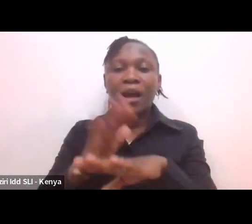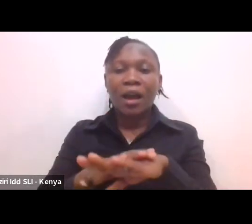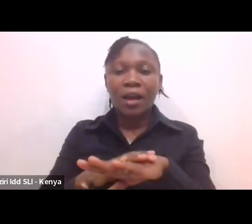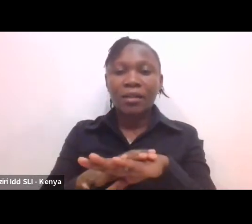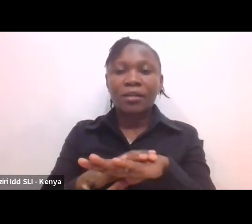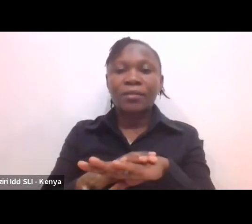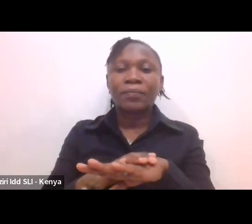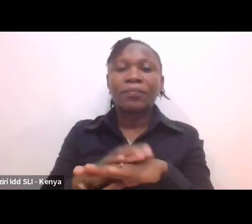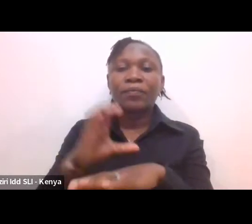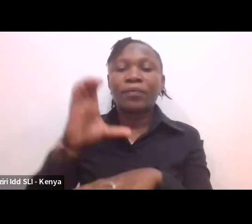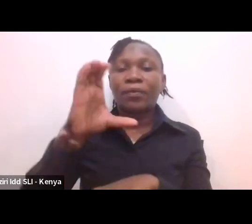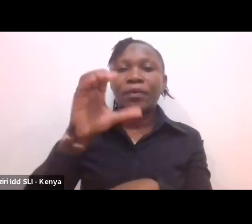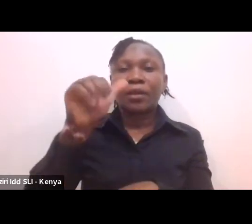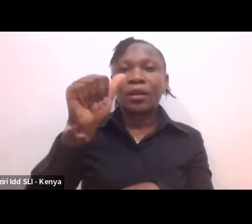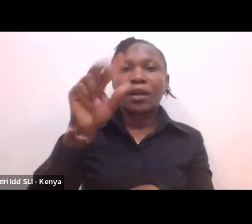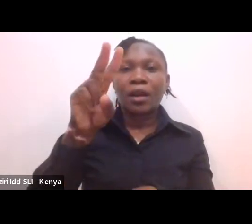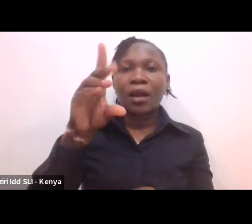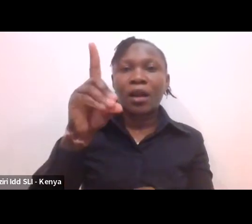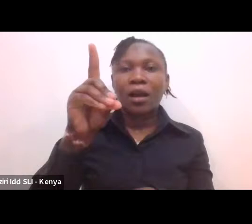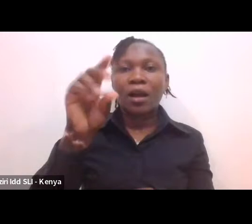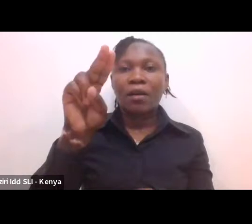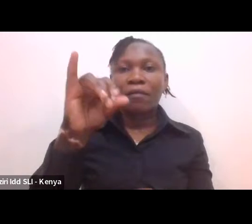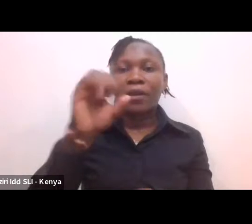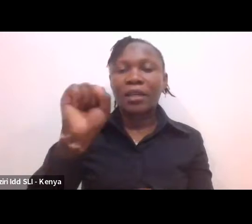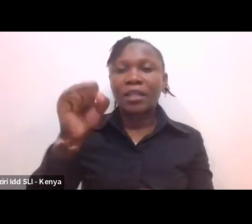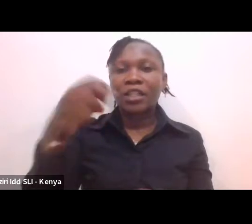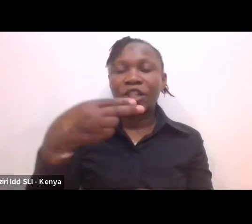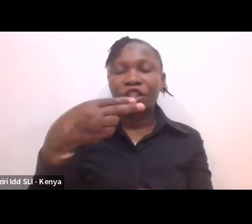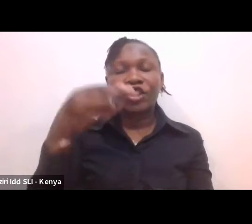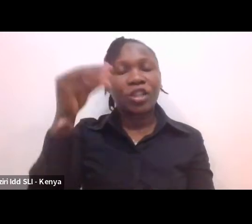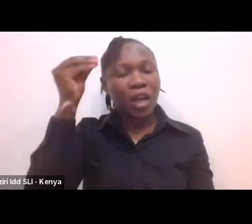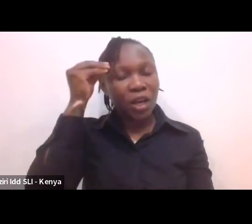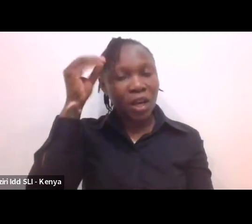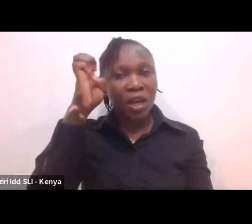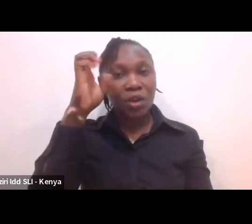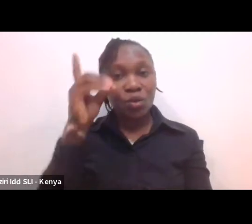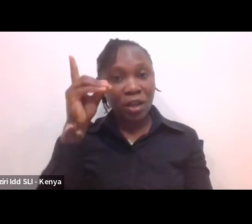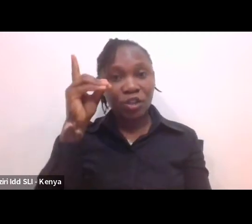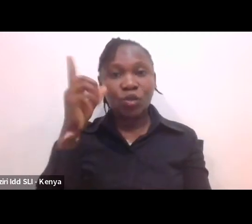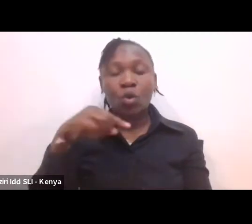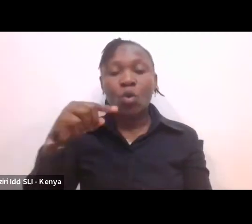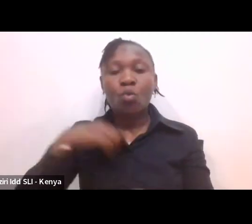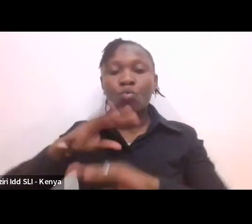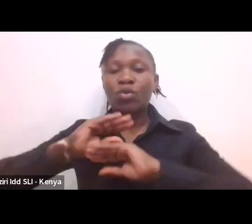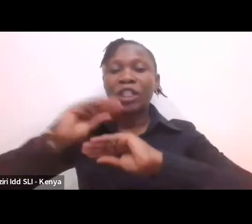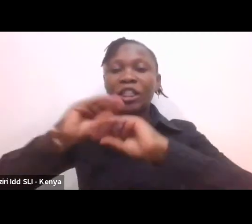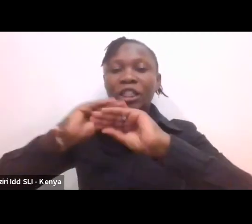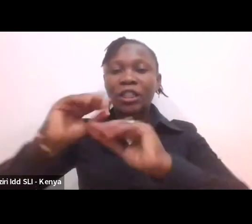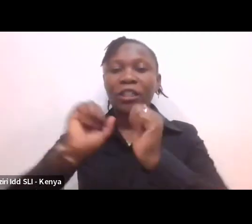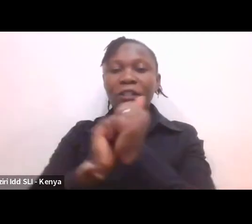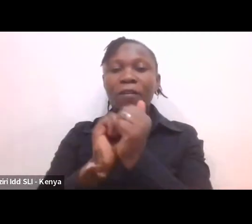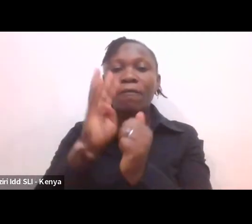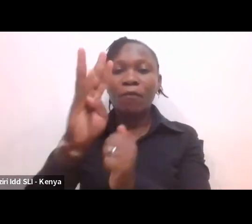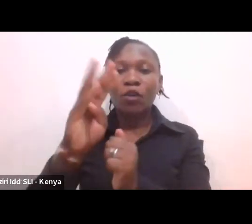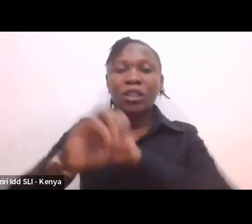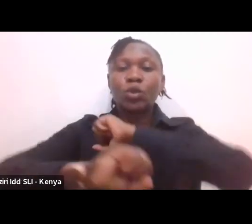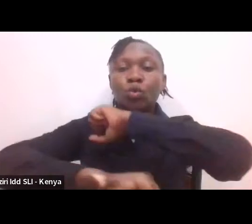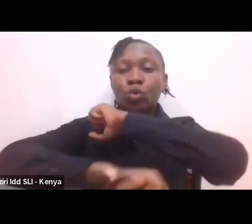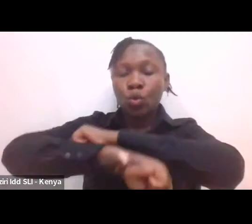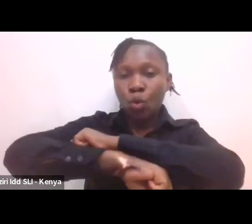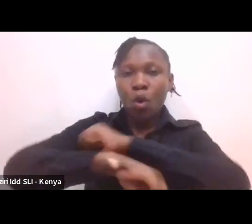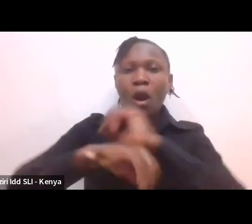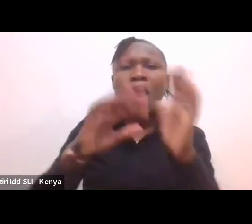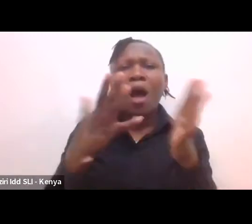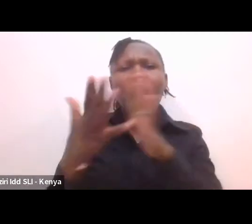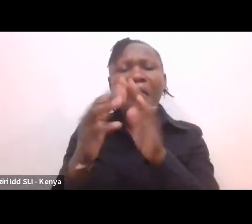14 schools educating some 1,600 neurodivergent students between the